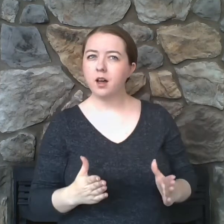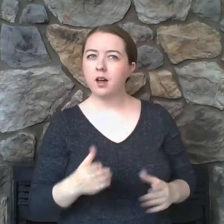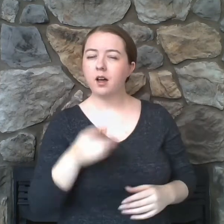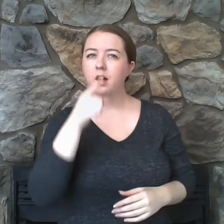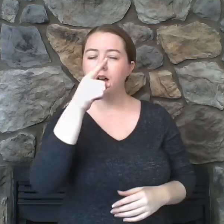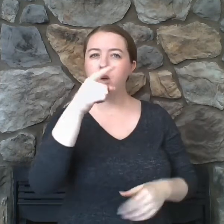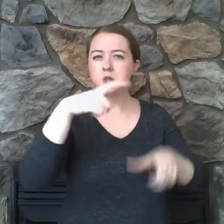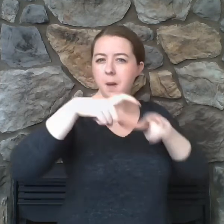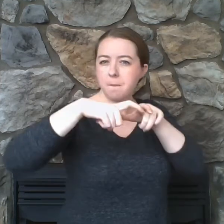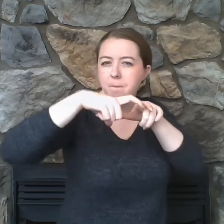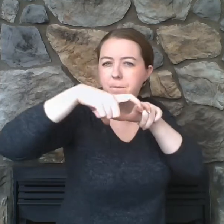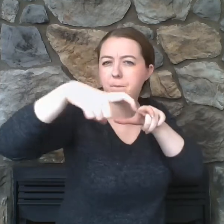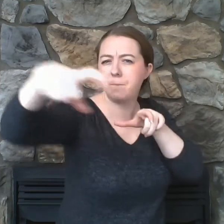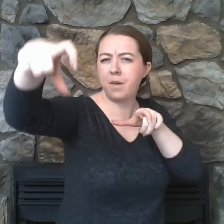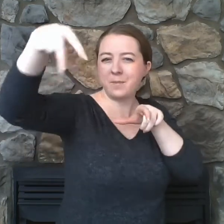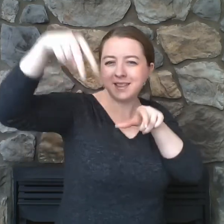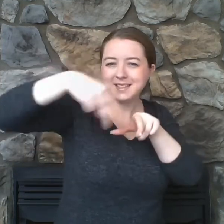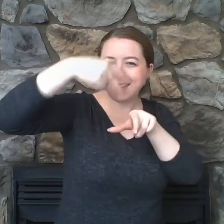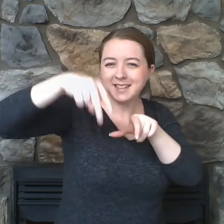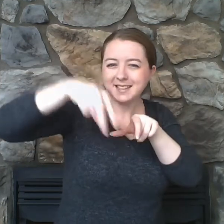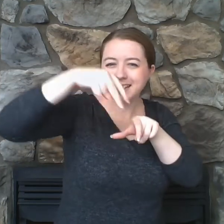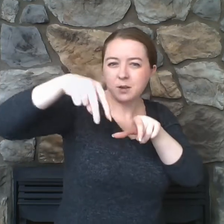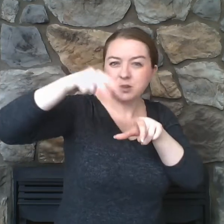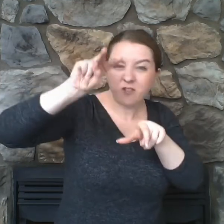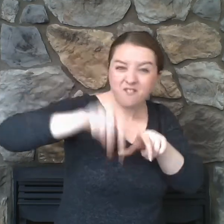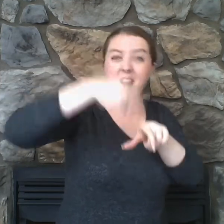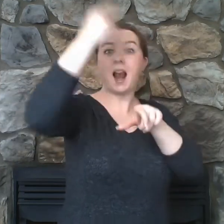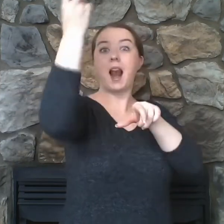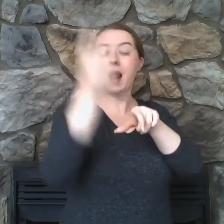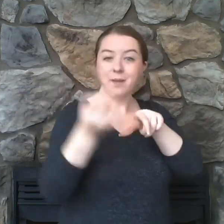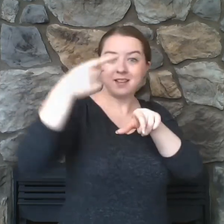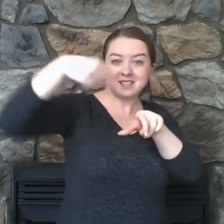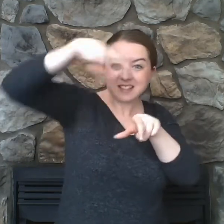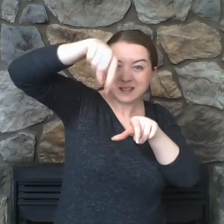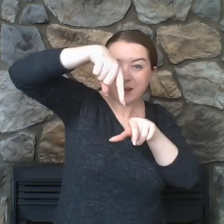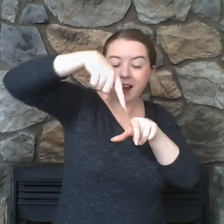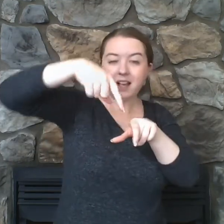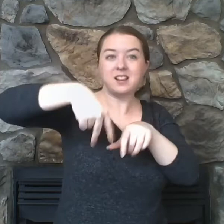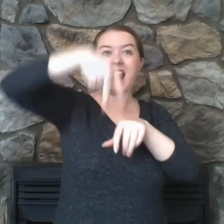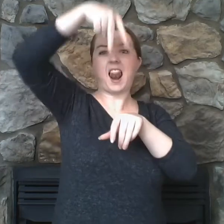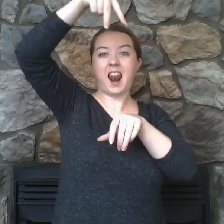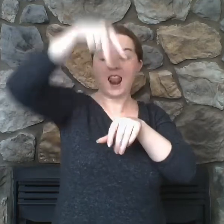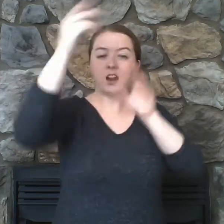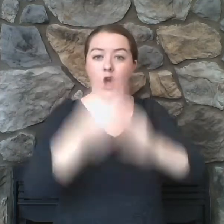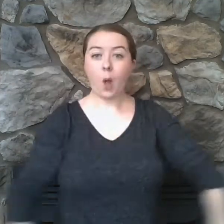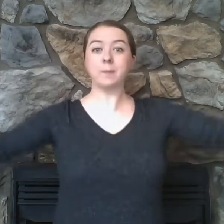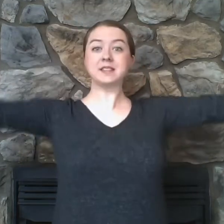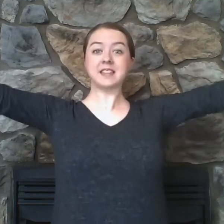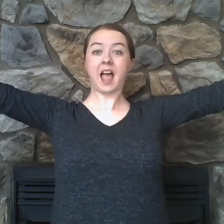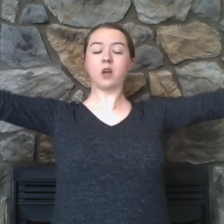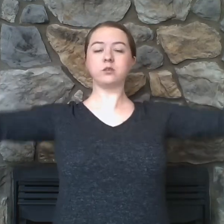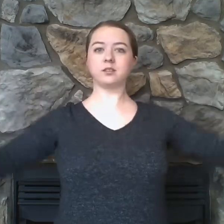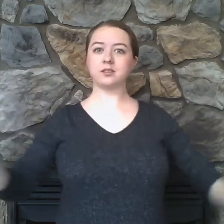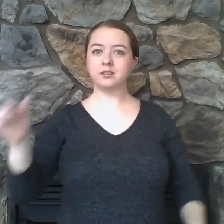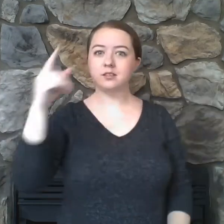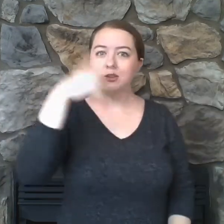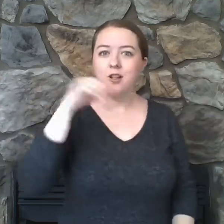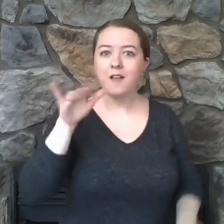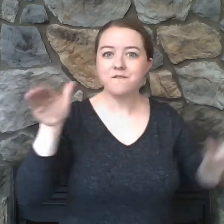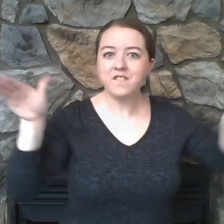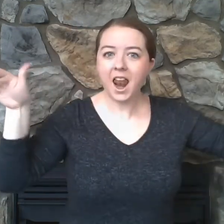was dancing along a beam, flipping and spinning and landing with her arms out,